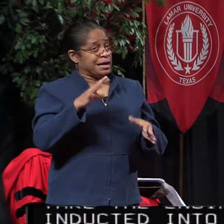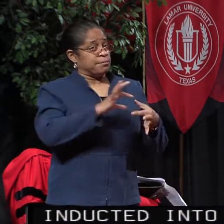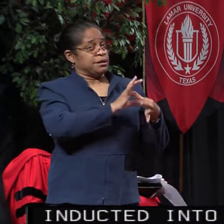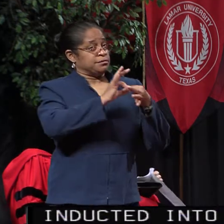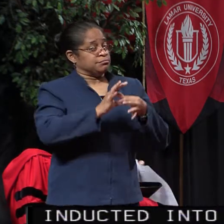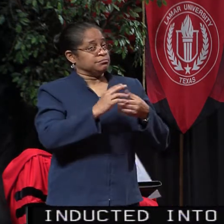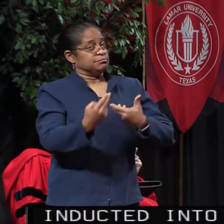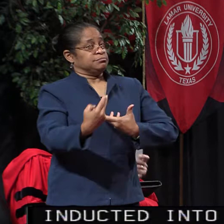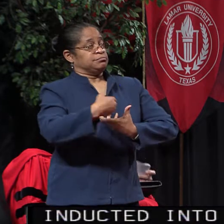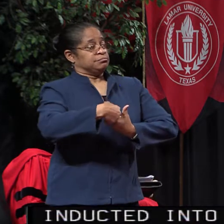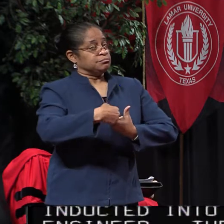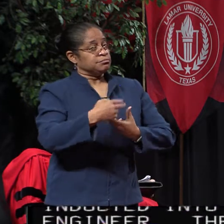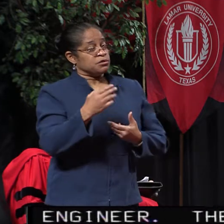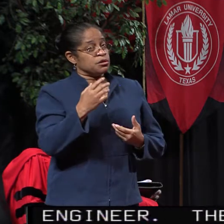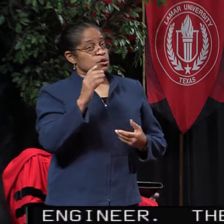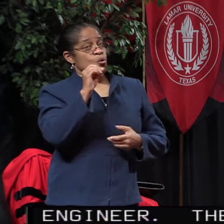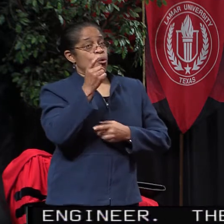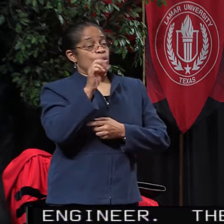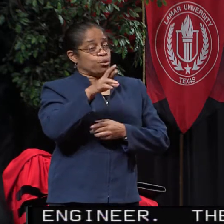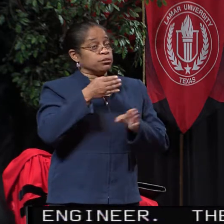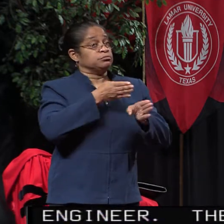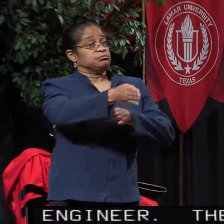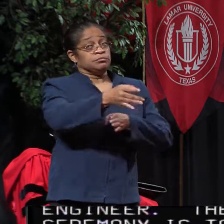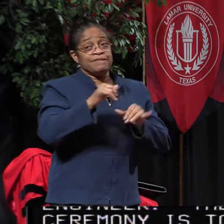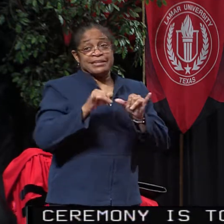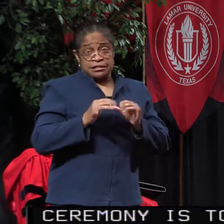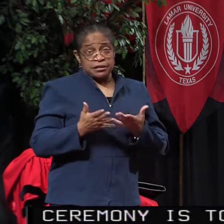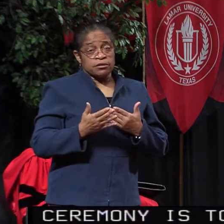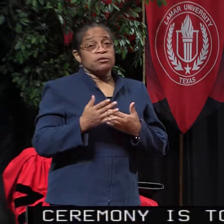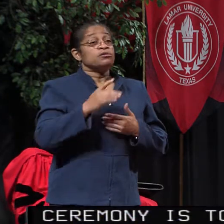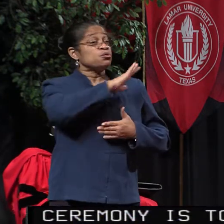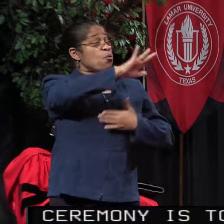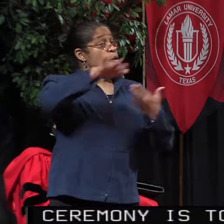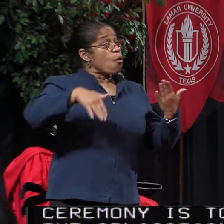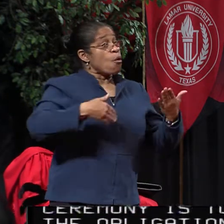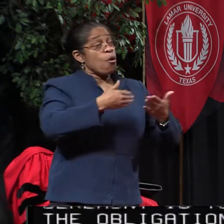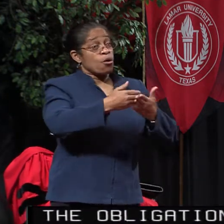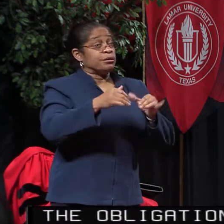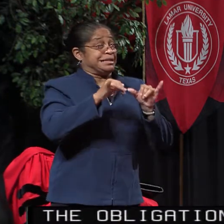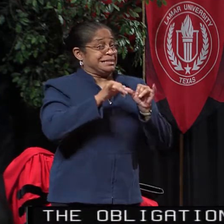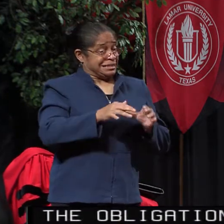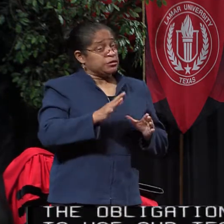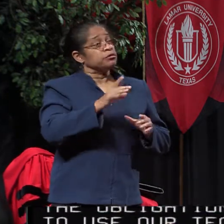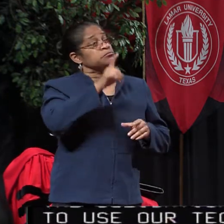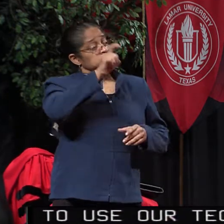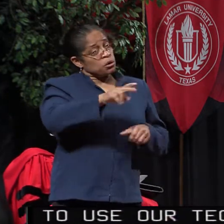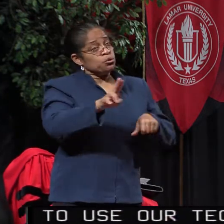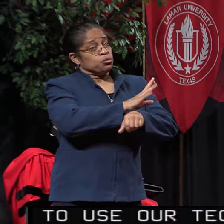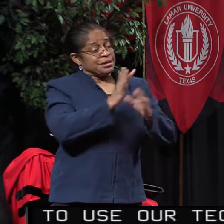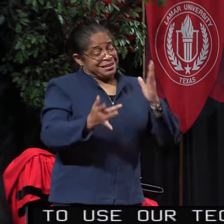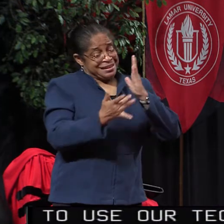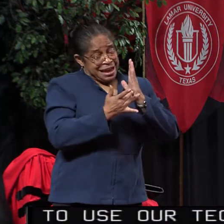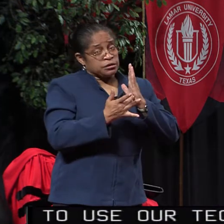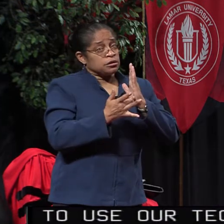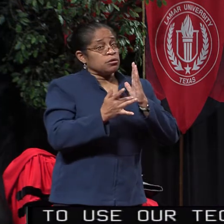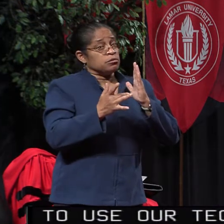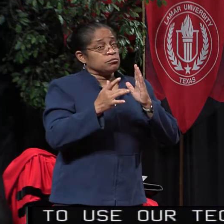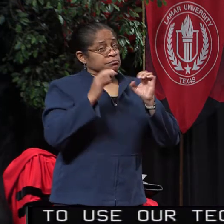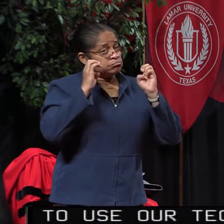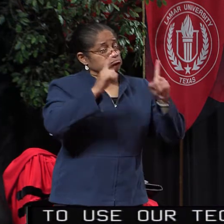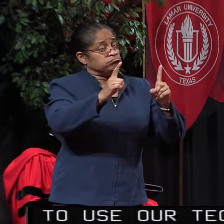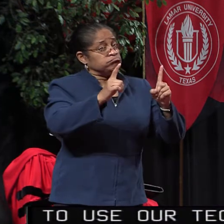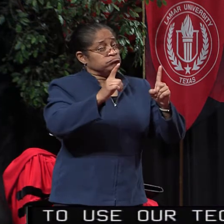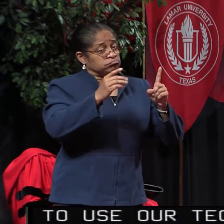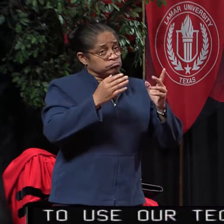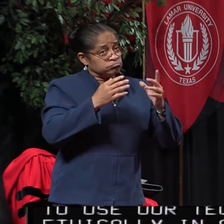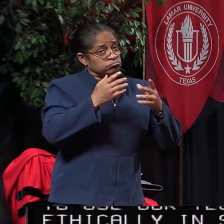The purpose of this ceremony is to call attention to the obligation of all engineers to use our technical education ethically in